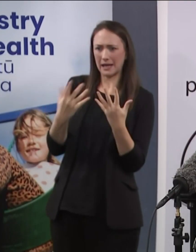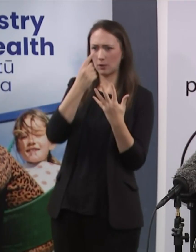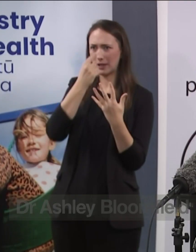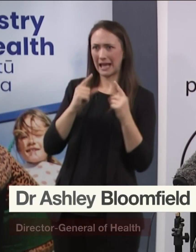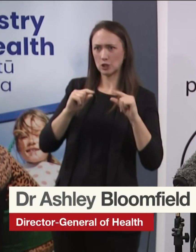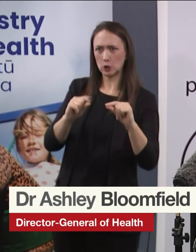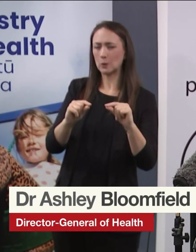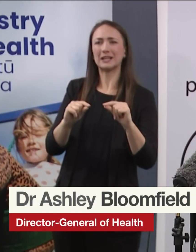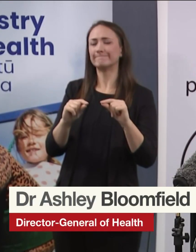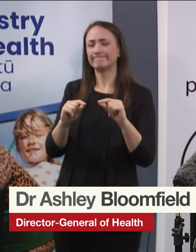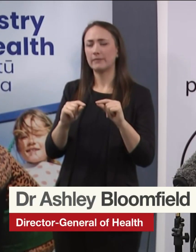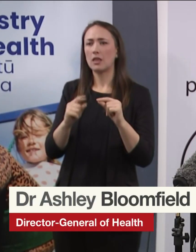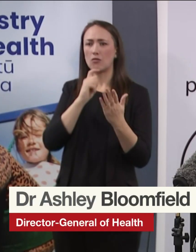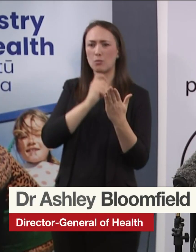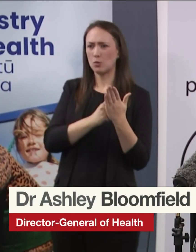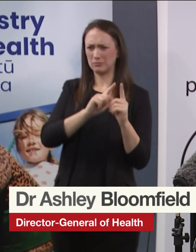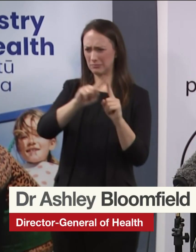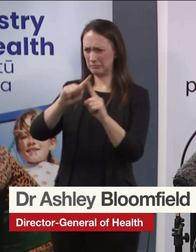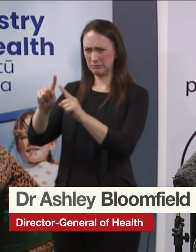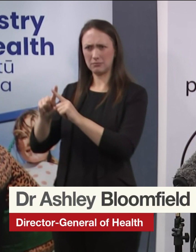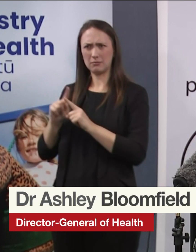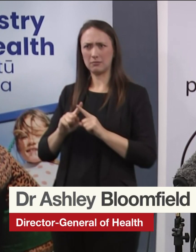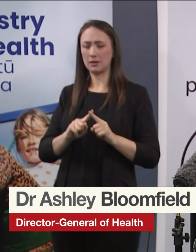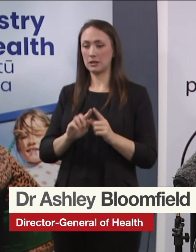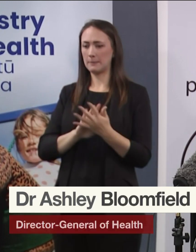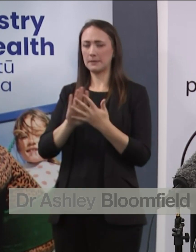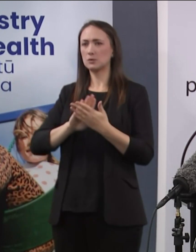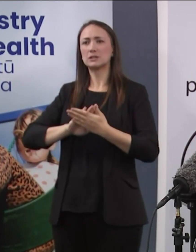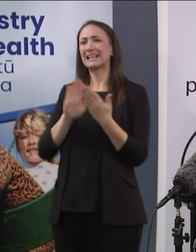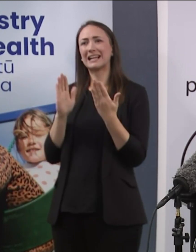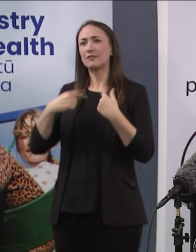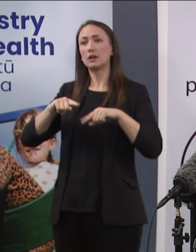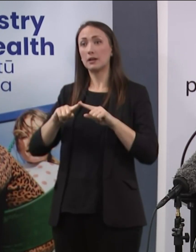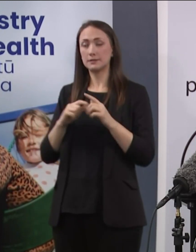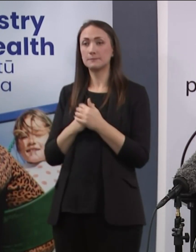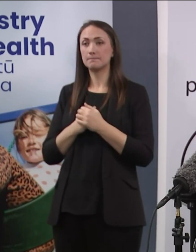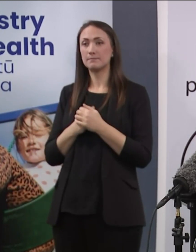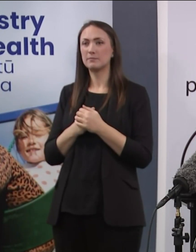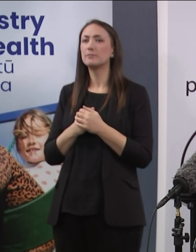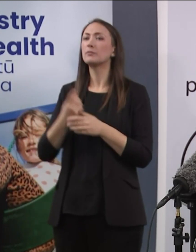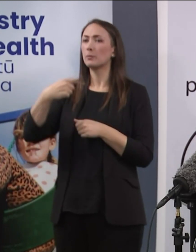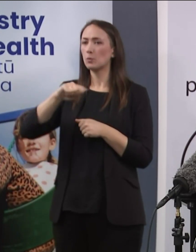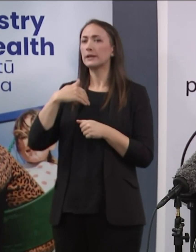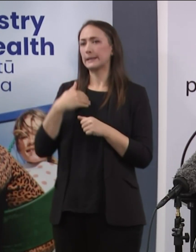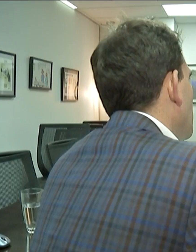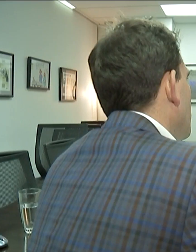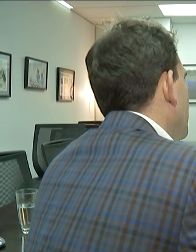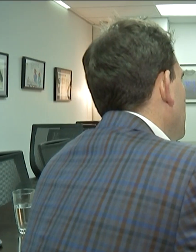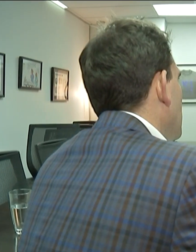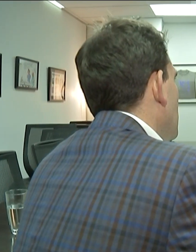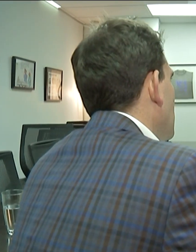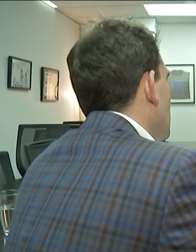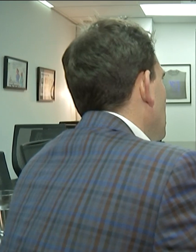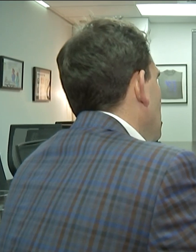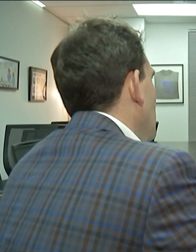clear from the findings that we could and should have done better on both estimating that capacity and communicating that nice and clearly.